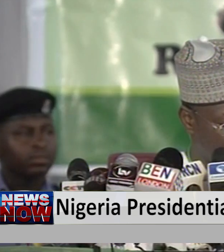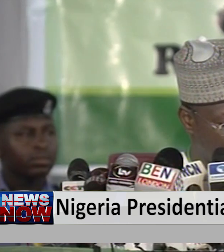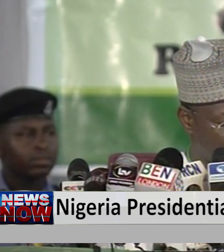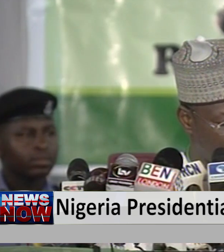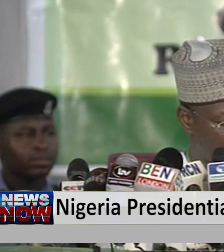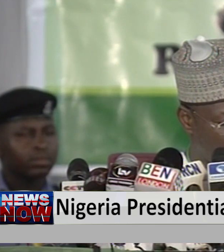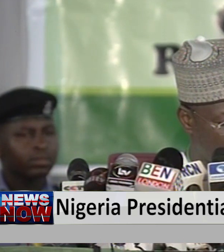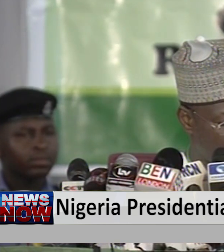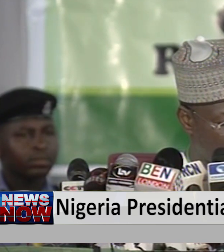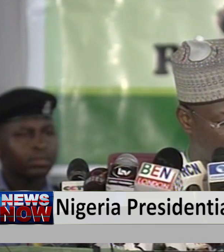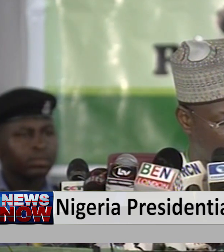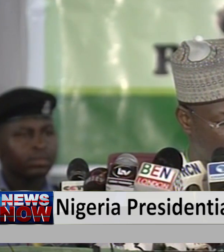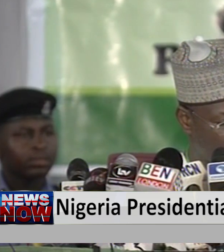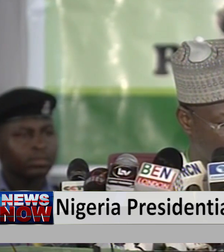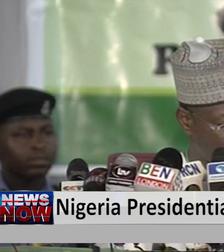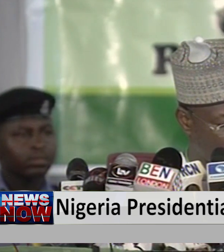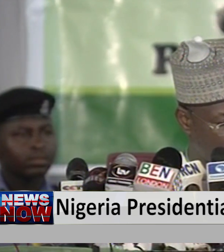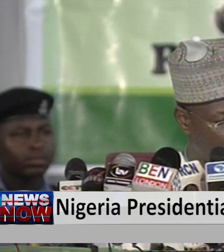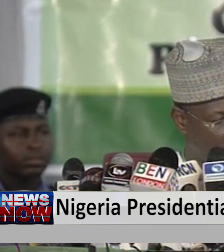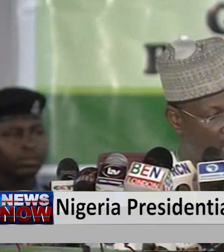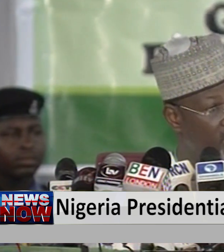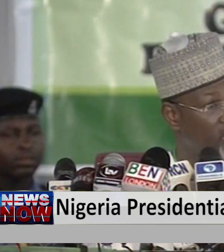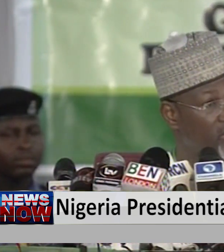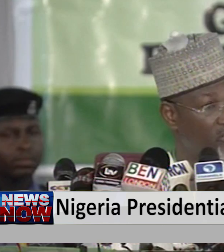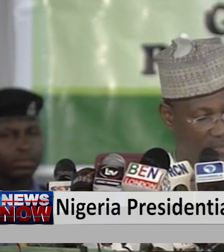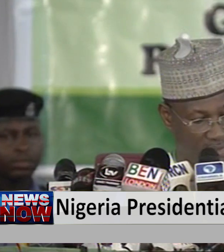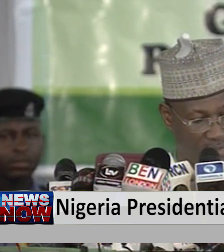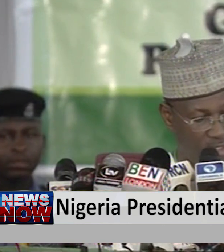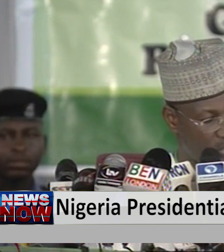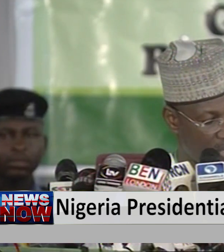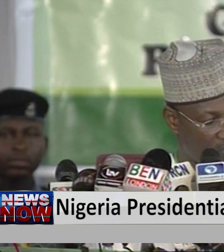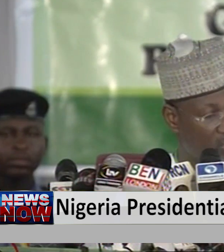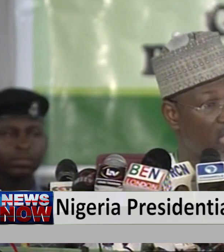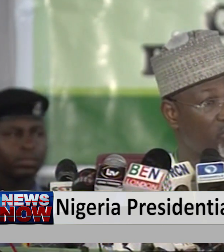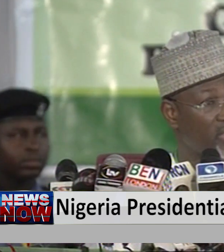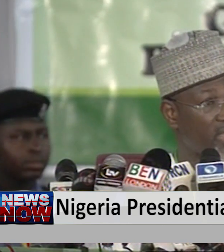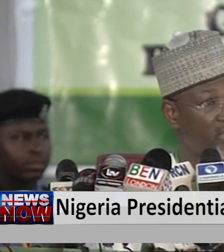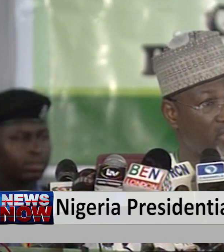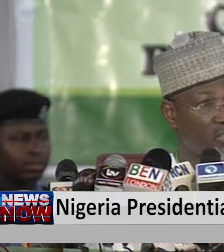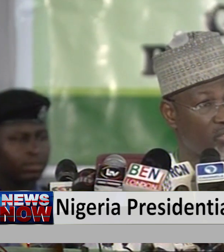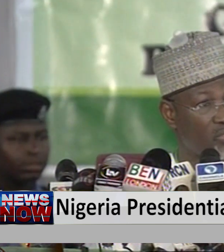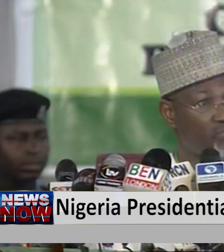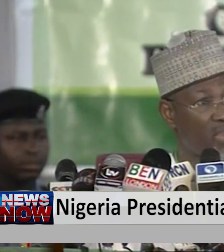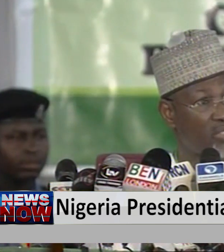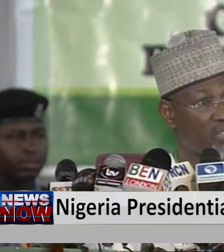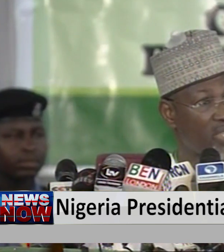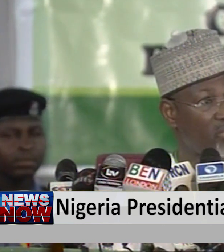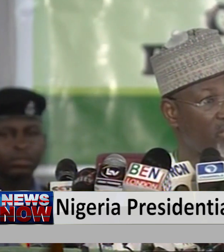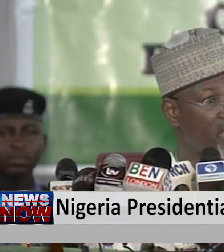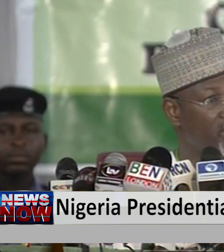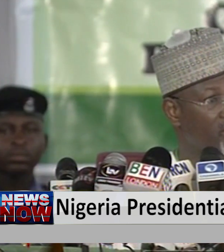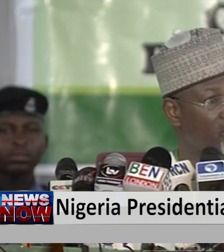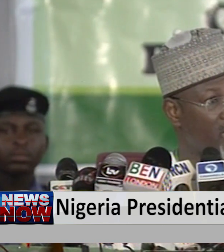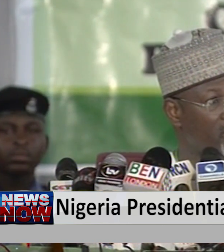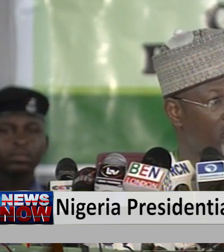There is one correction in addition which you have not countersigned, even though you've countersigned all